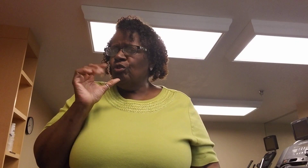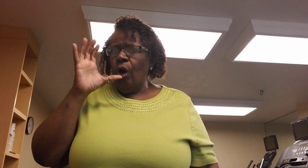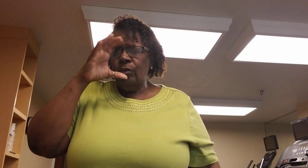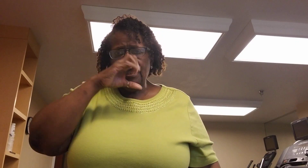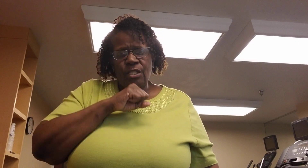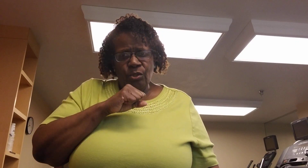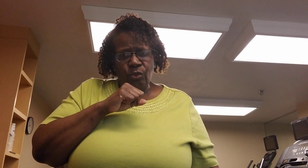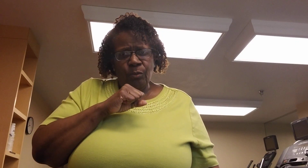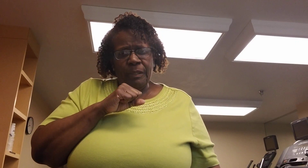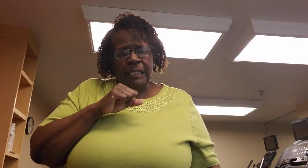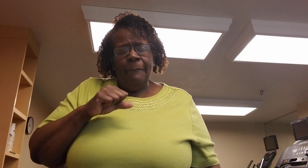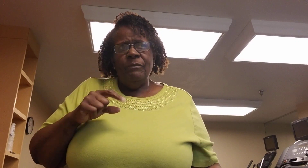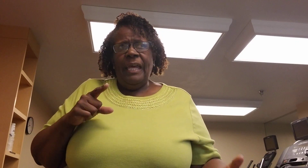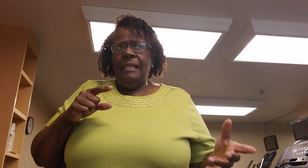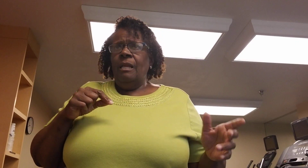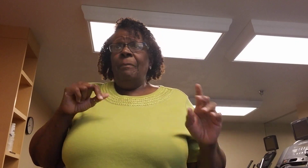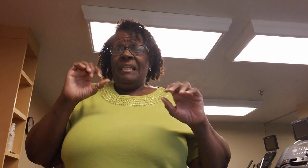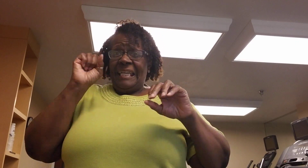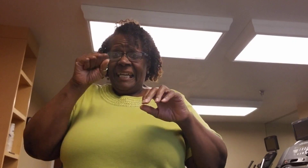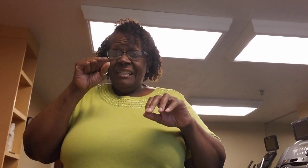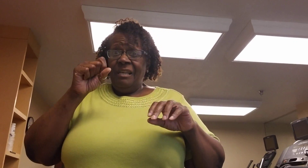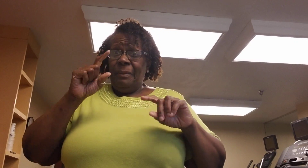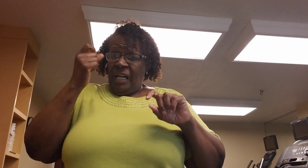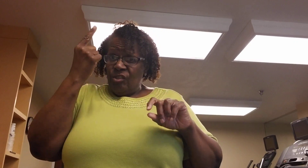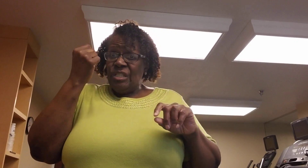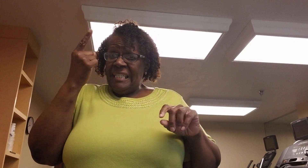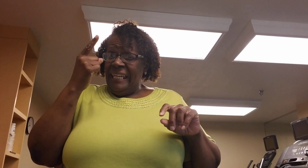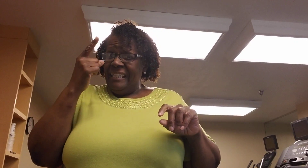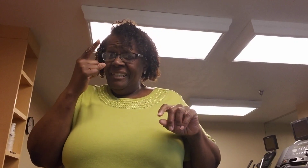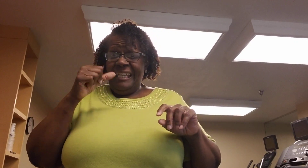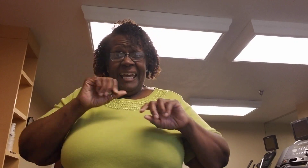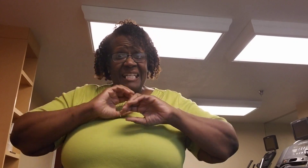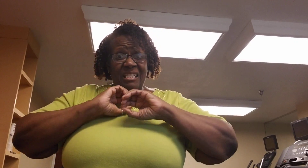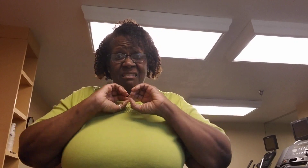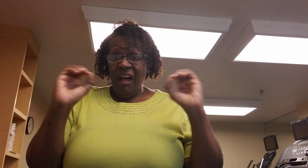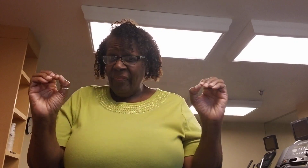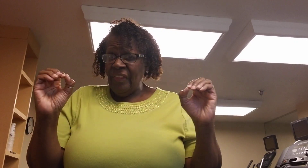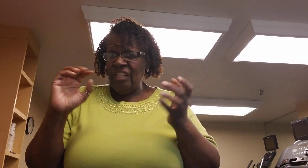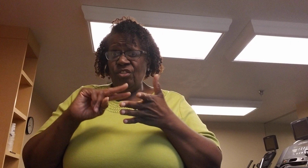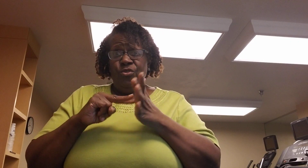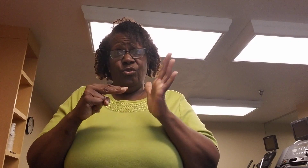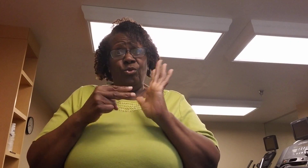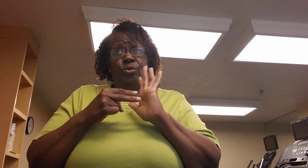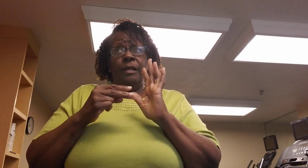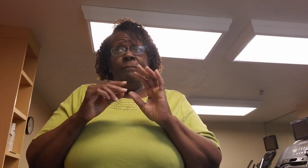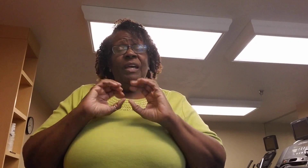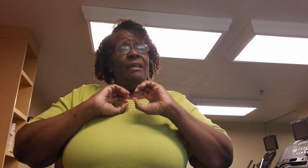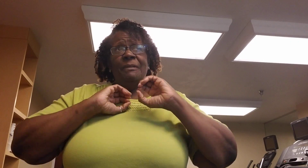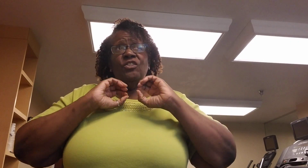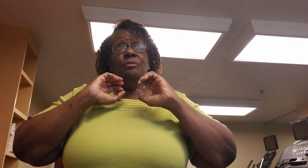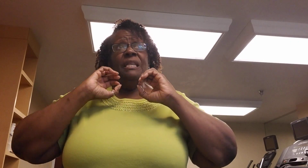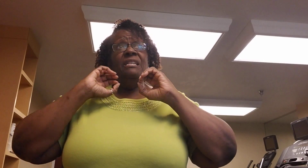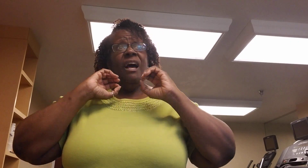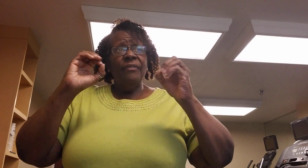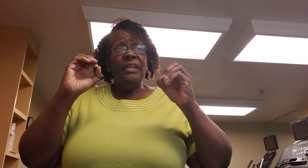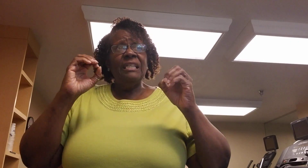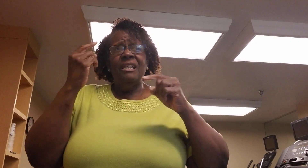don't assume. But understand, it has nothing to do, nothing